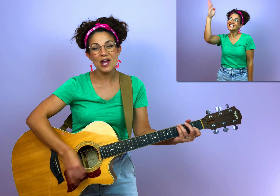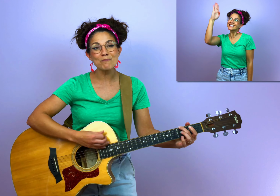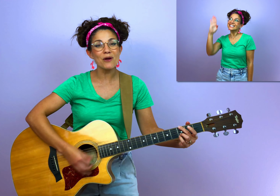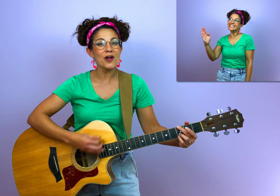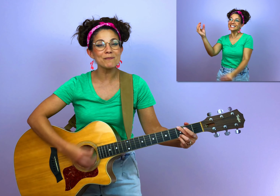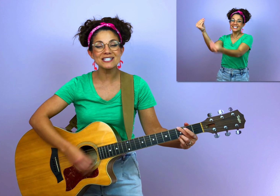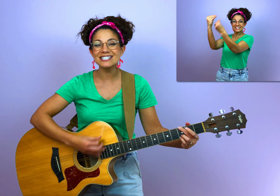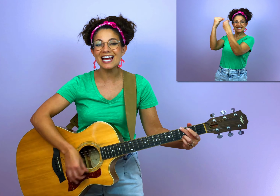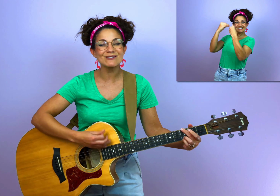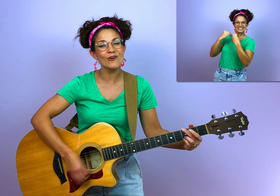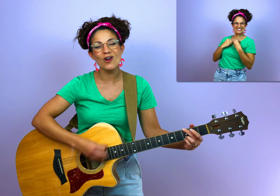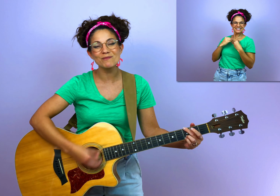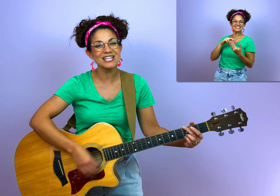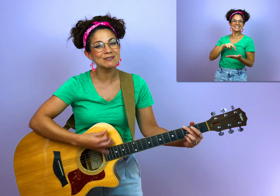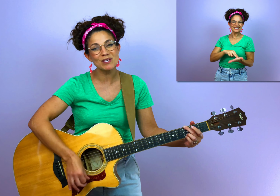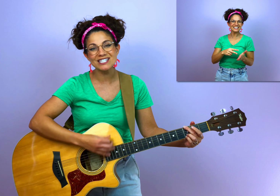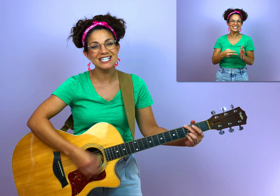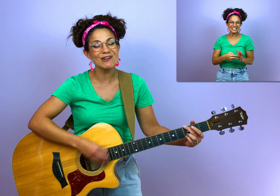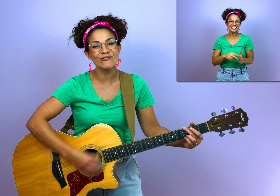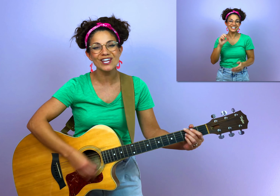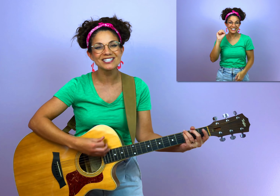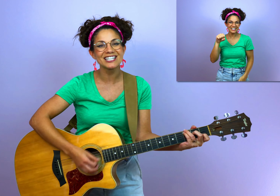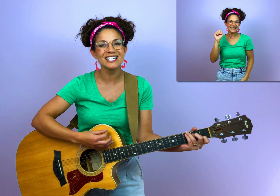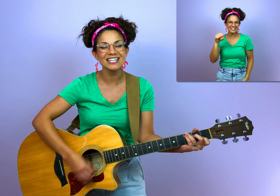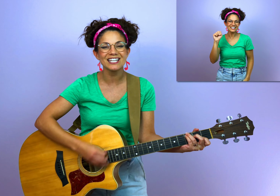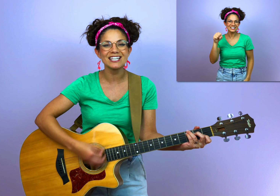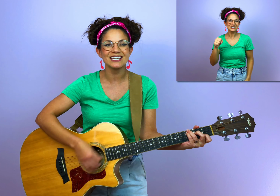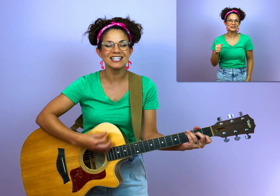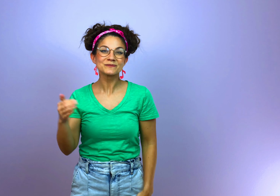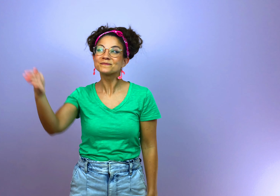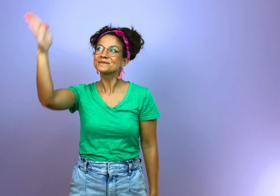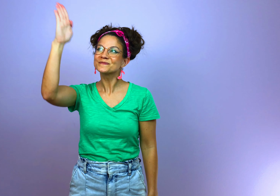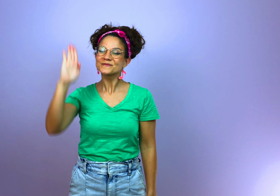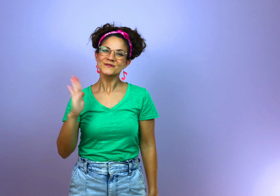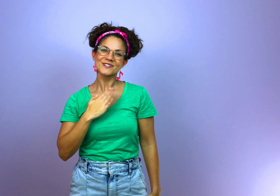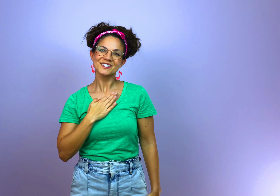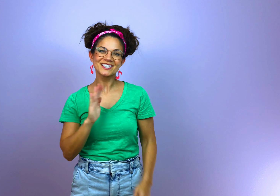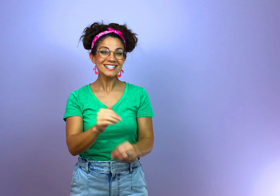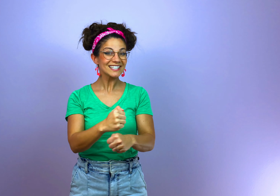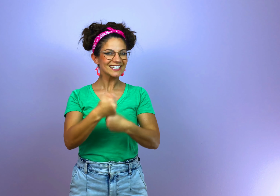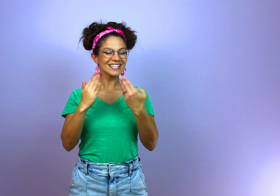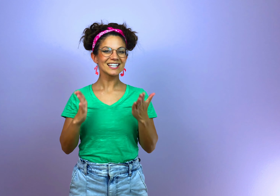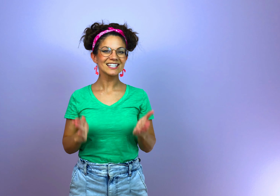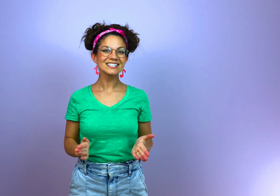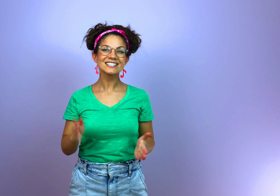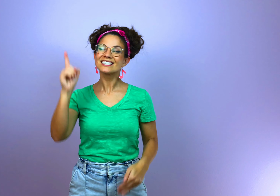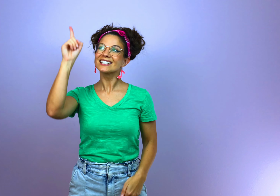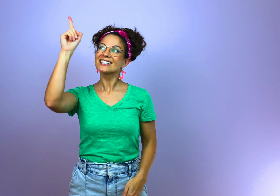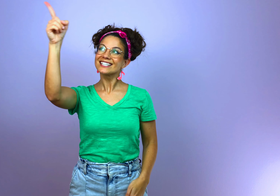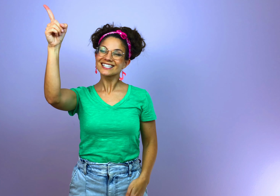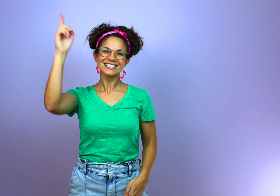a purpose that's for me specifically God's my Creator, and He